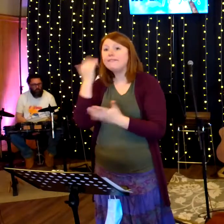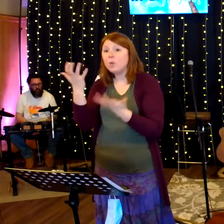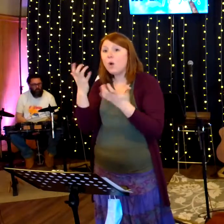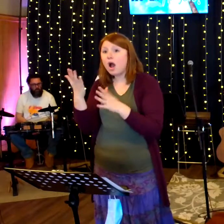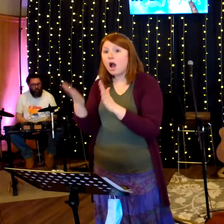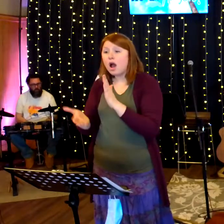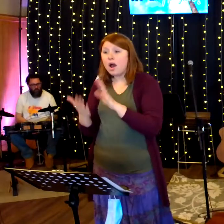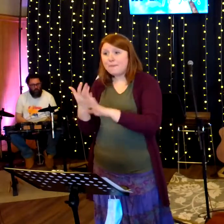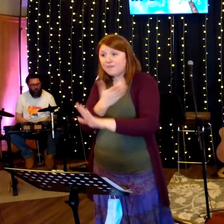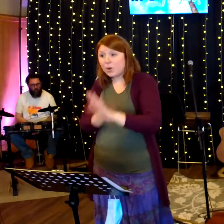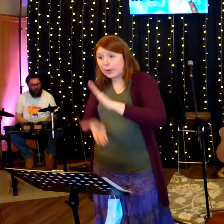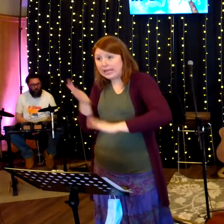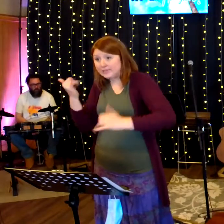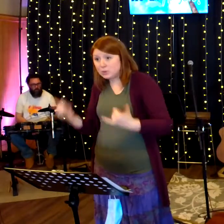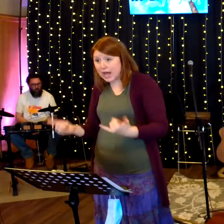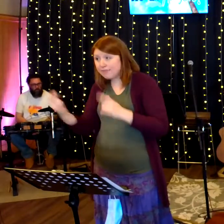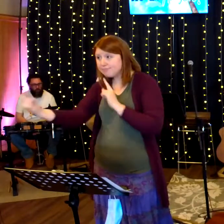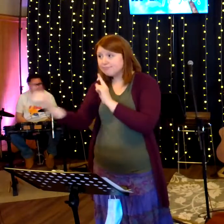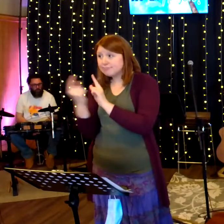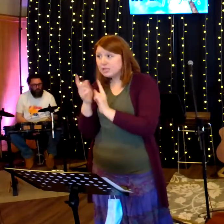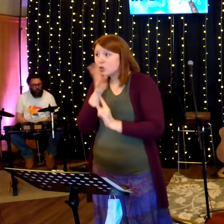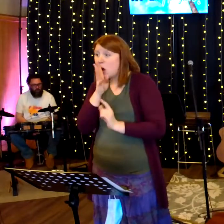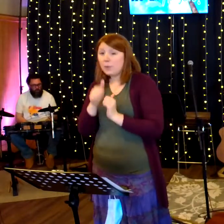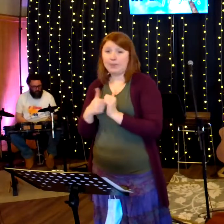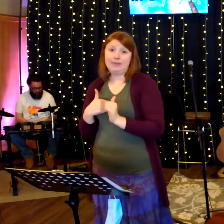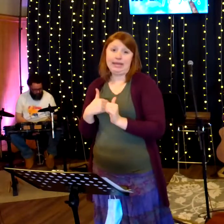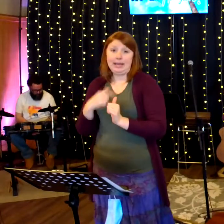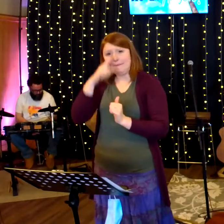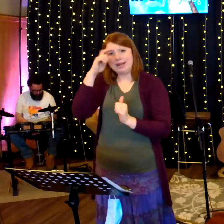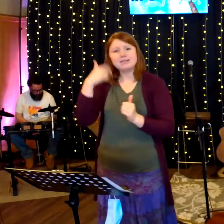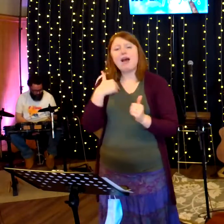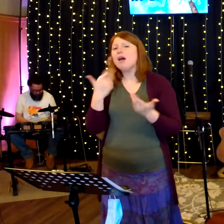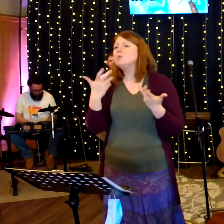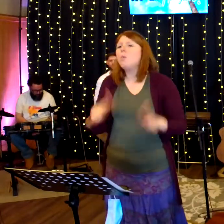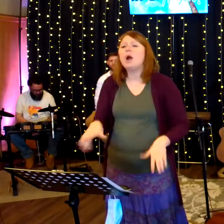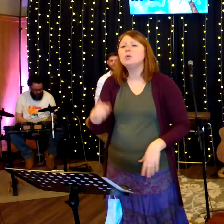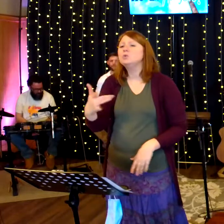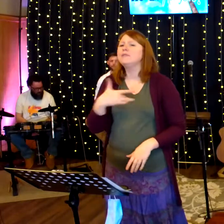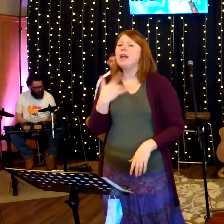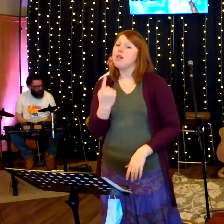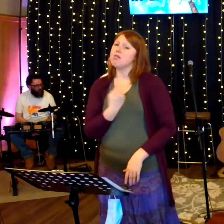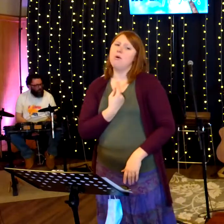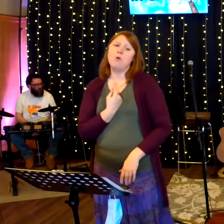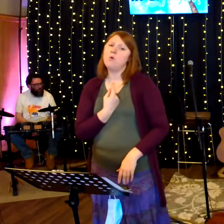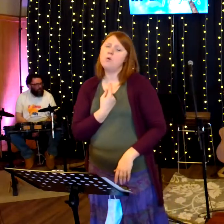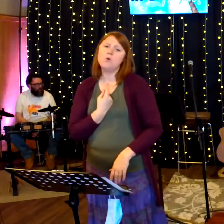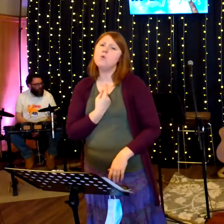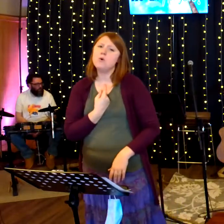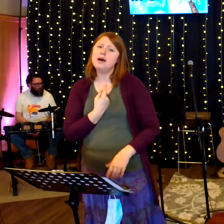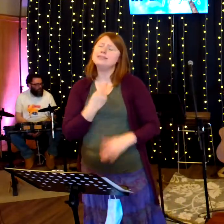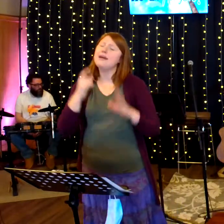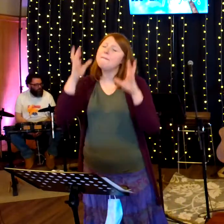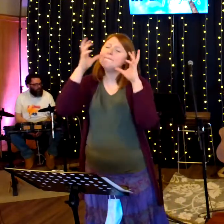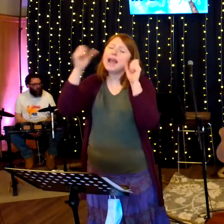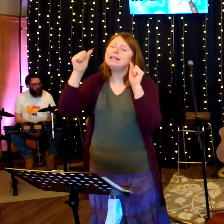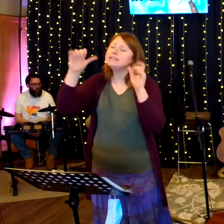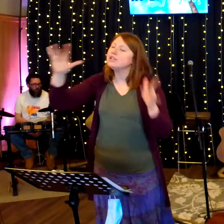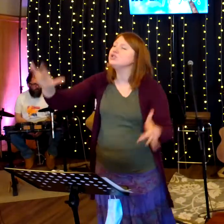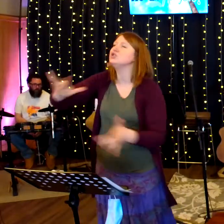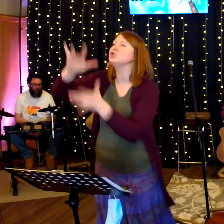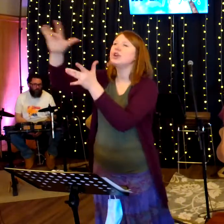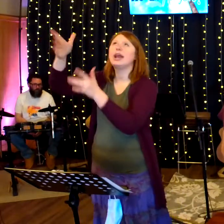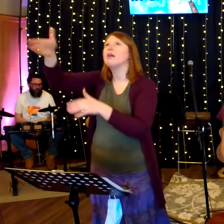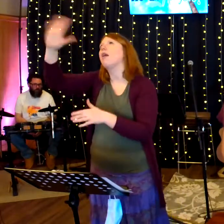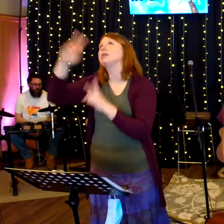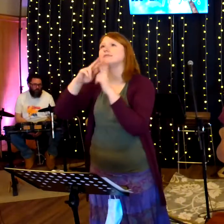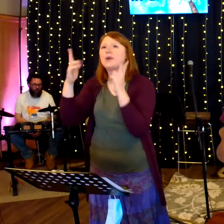today, talk to one of us because we don't want you to go this alone. It's an amazing journey and God is so good,